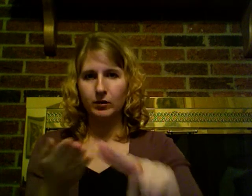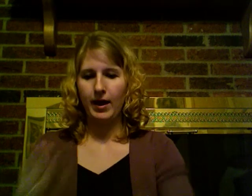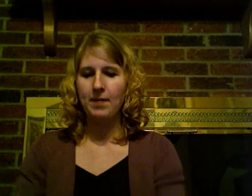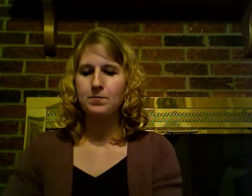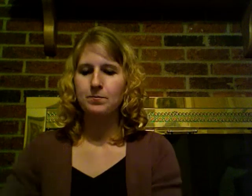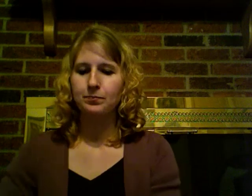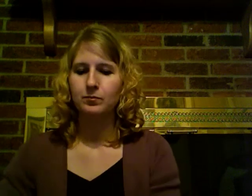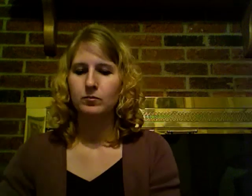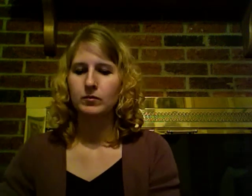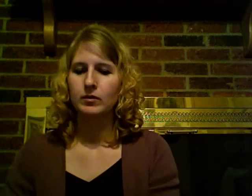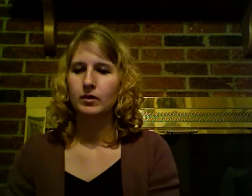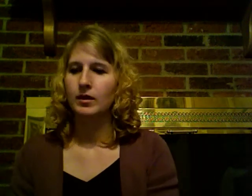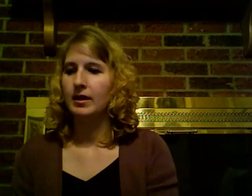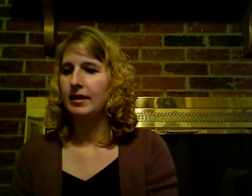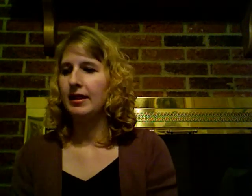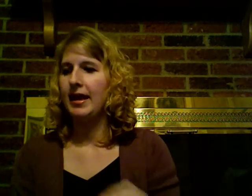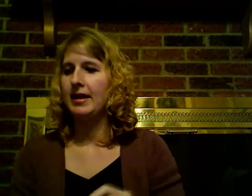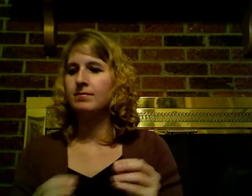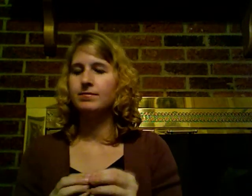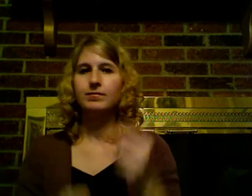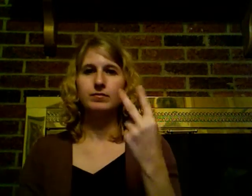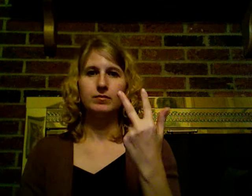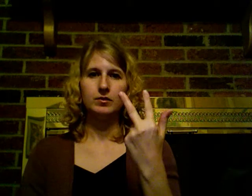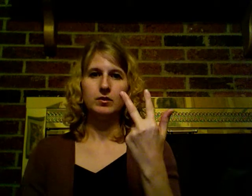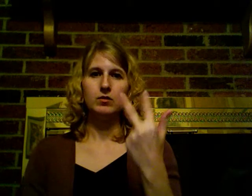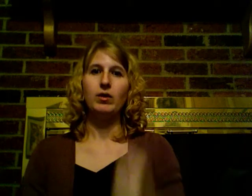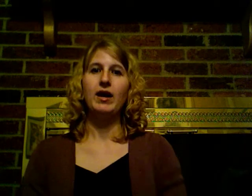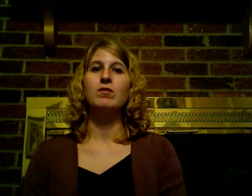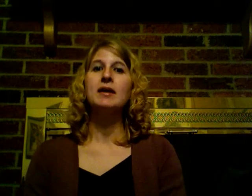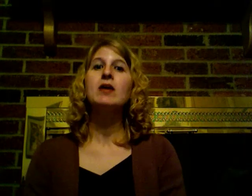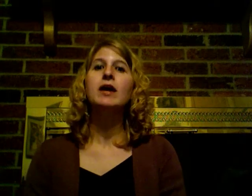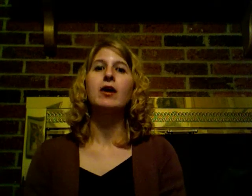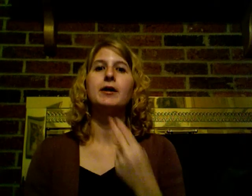Okay? Then we have a mail carrier.